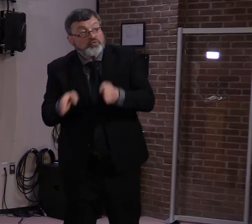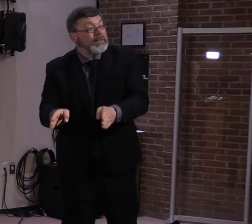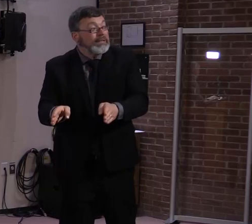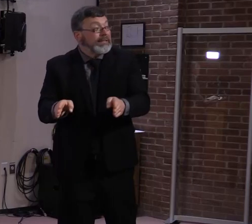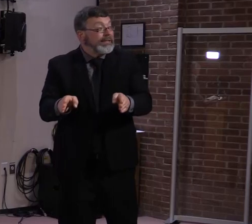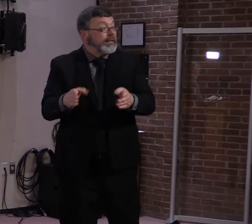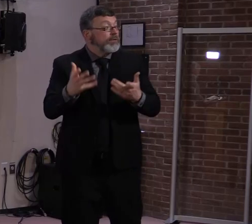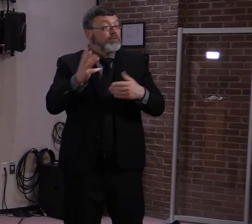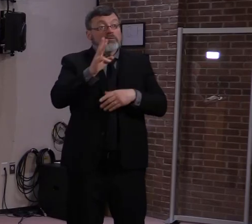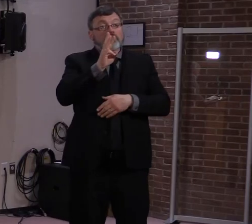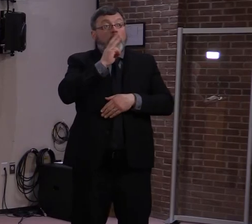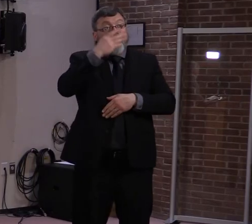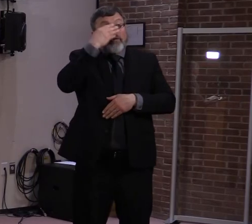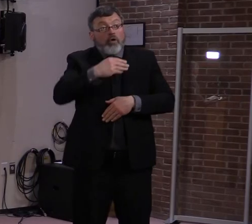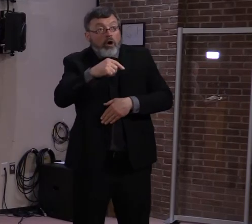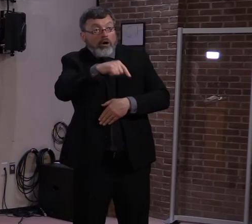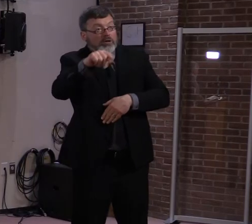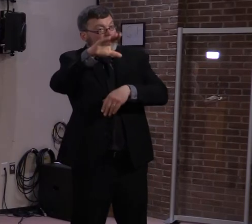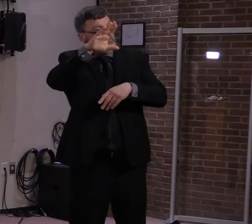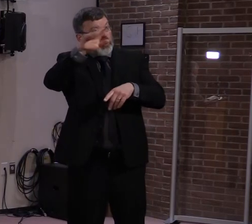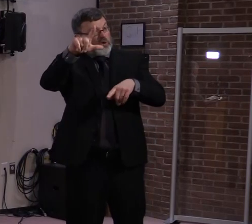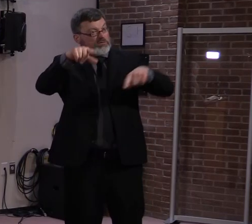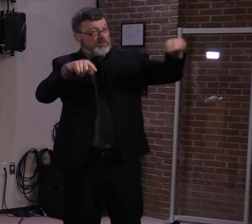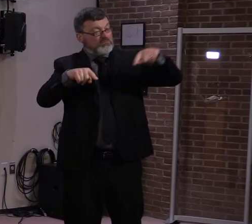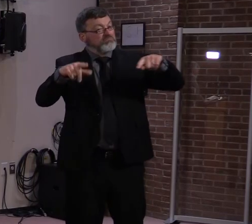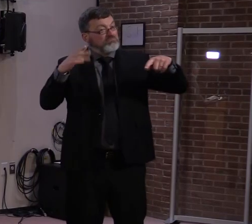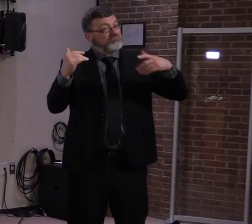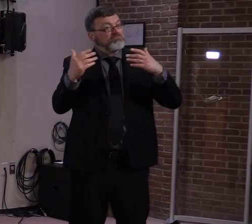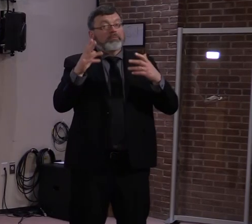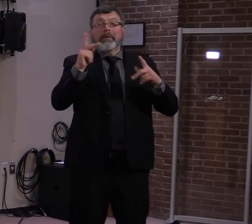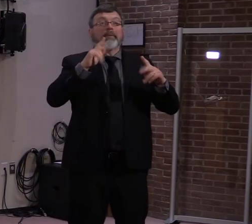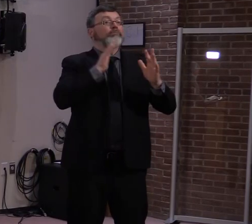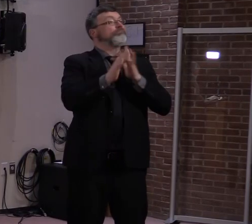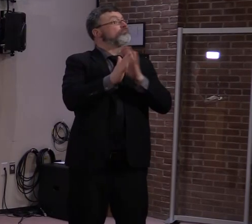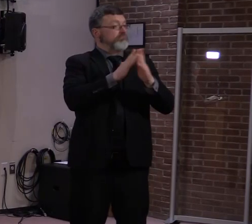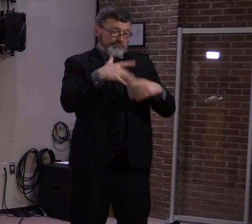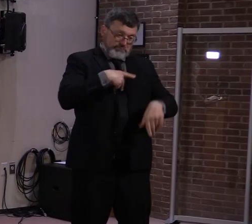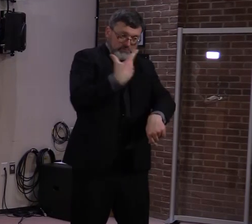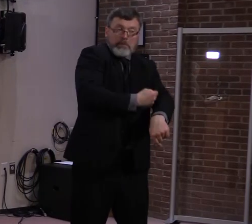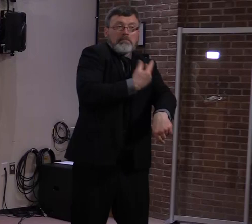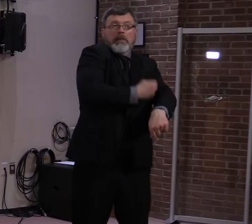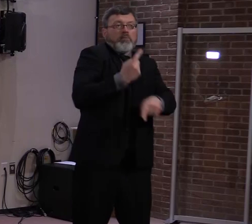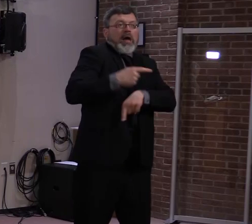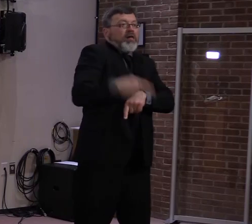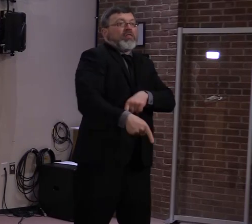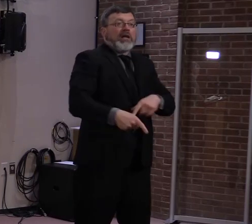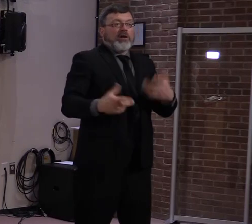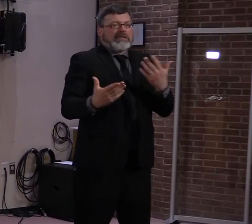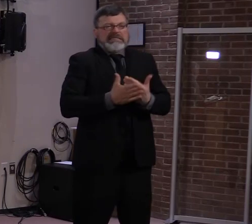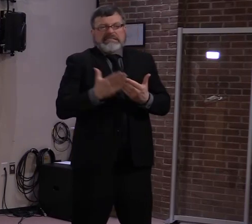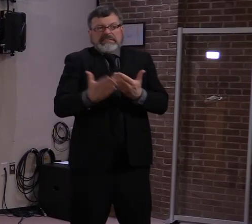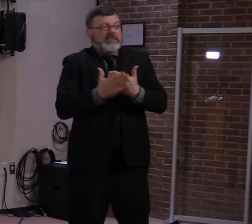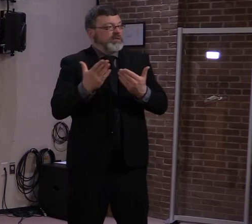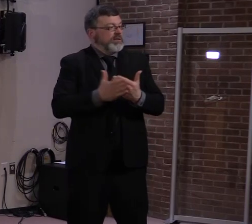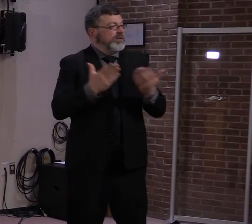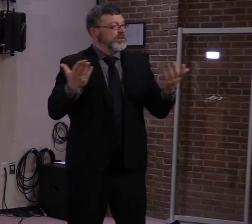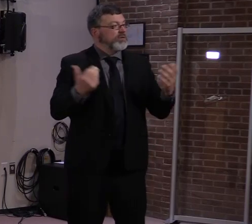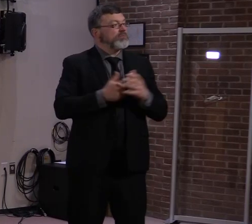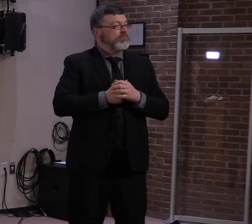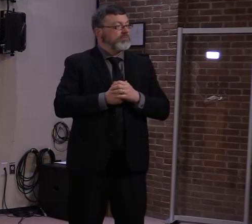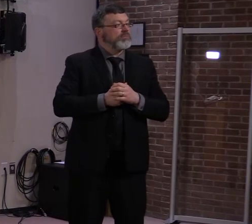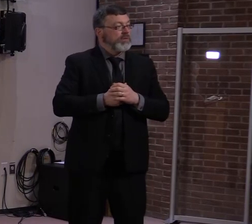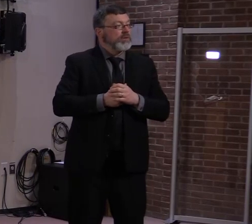vaccine. And of course, we'll be reaching out to the vulnerable as we have with BIPOC and the migrant community, but also we're starting